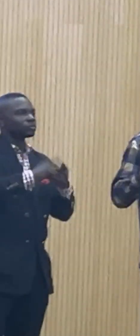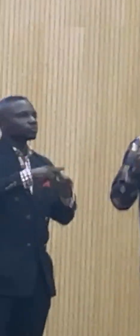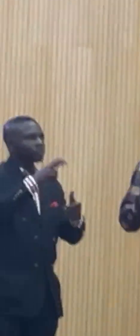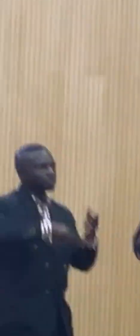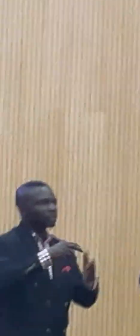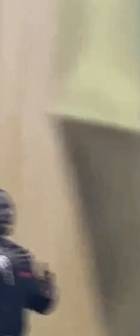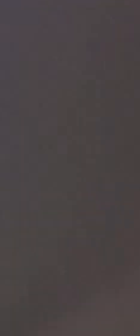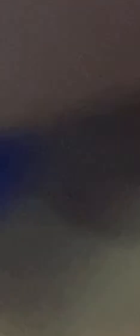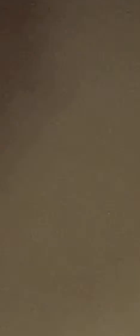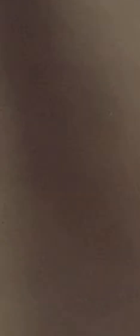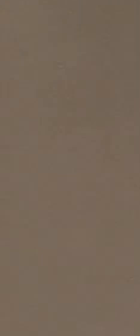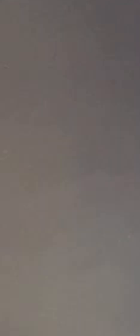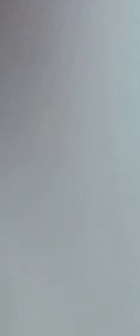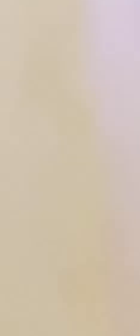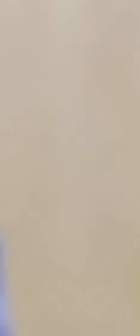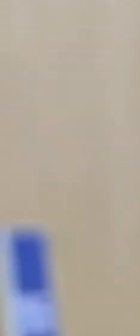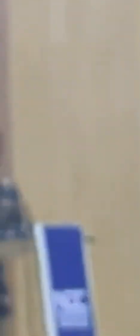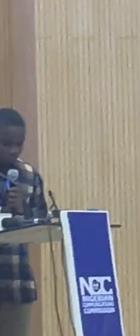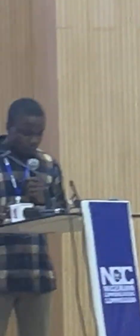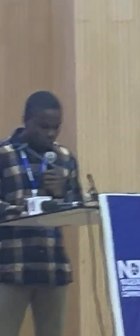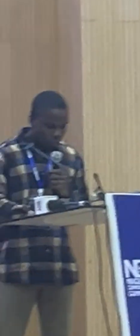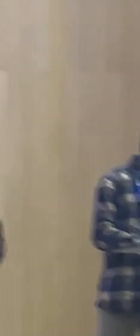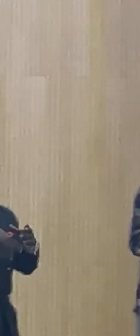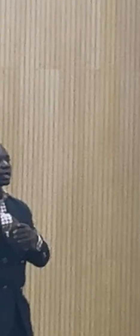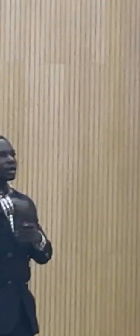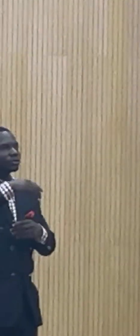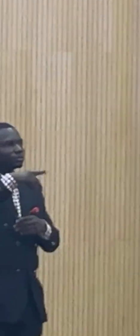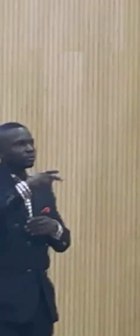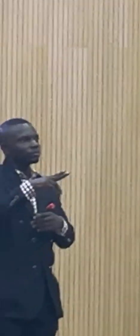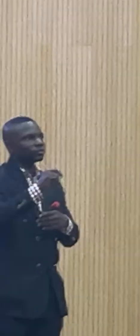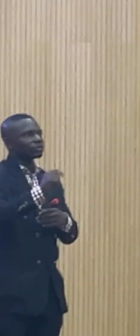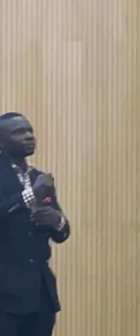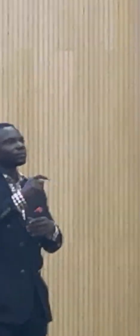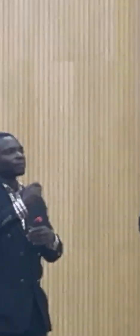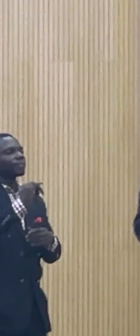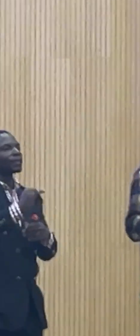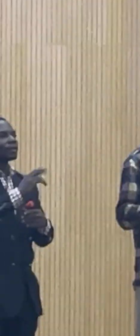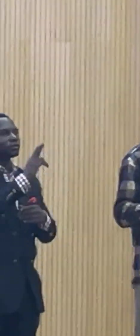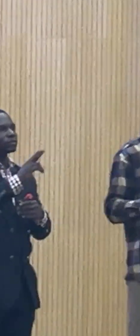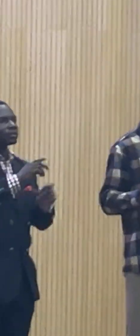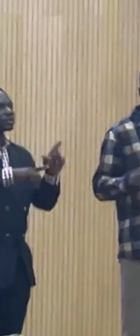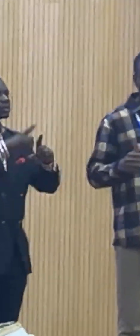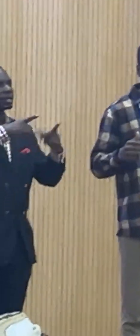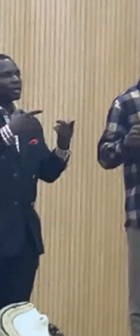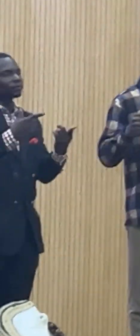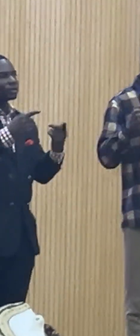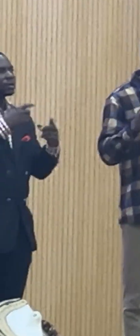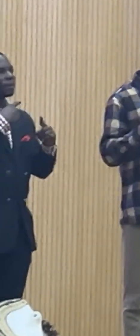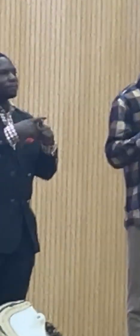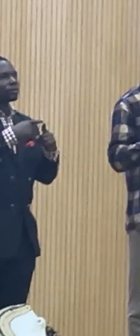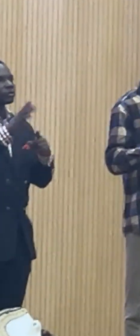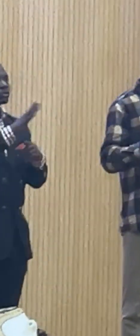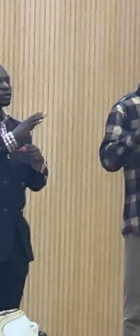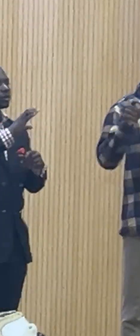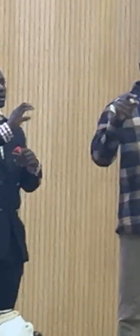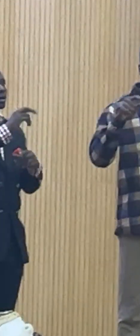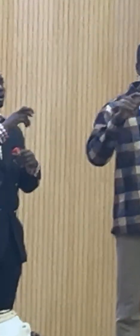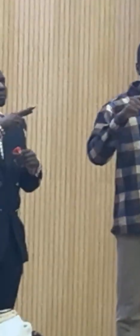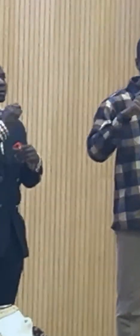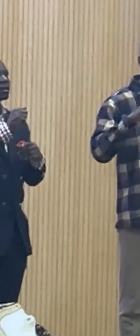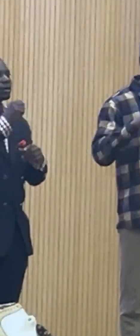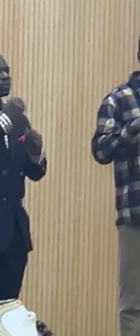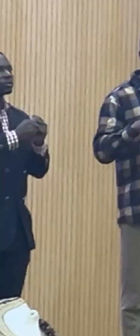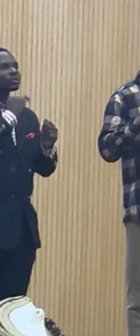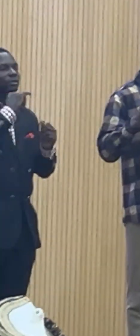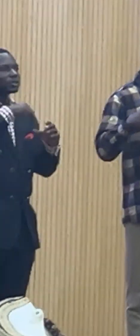system that has the ability to understand and provide output. Now, AI Master uses sign language plus your camera, which is provided